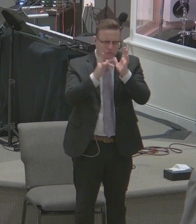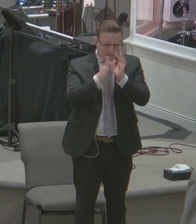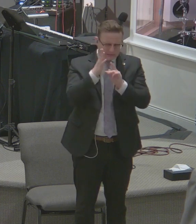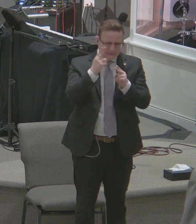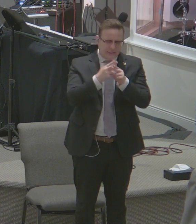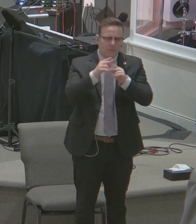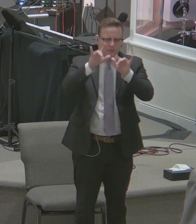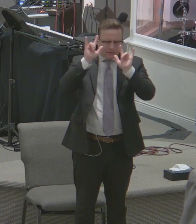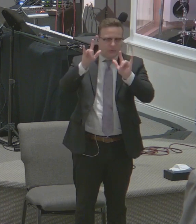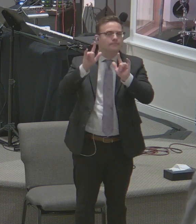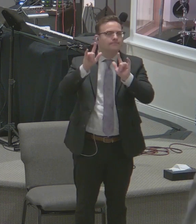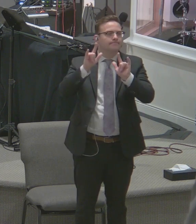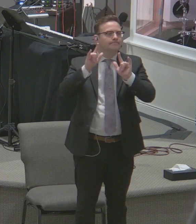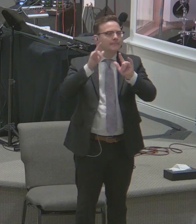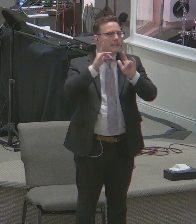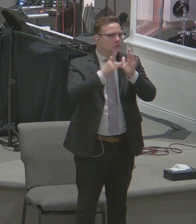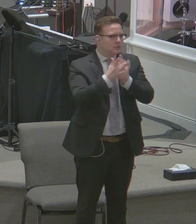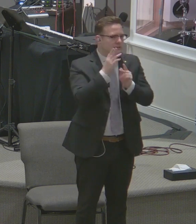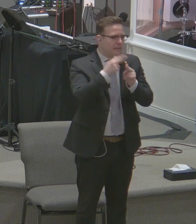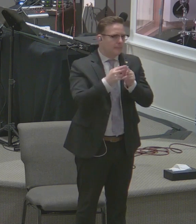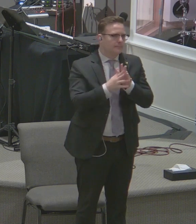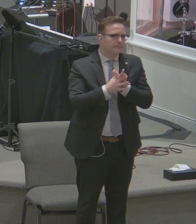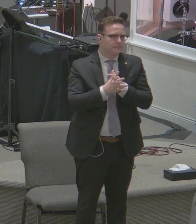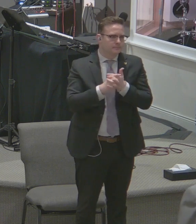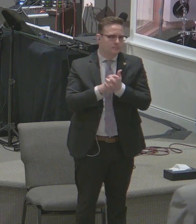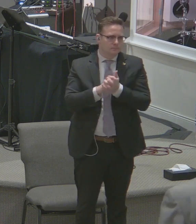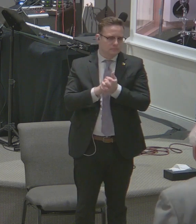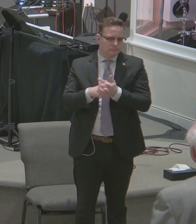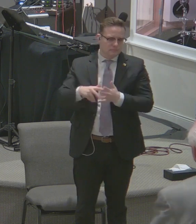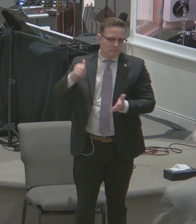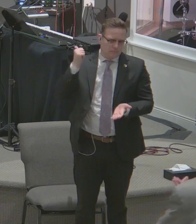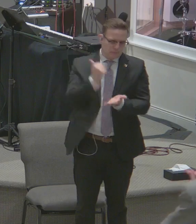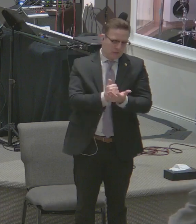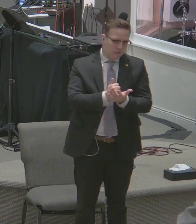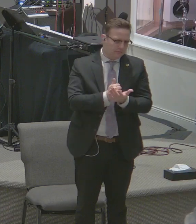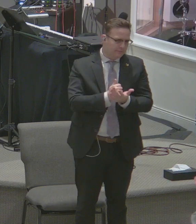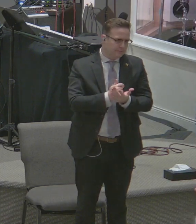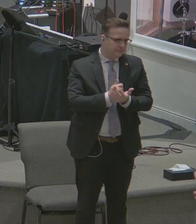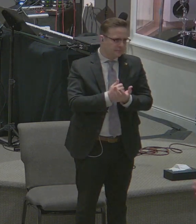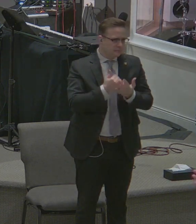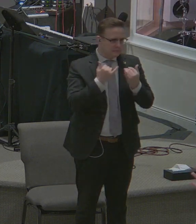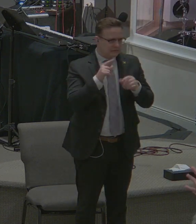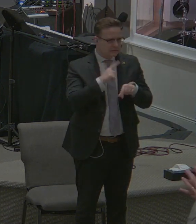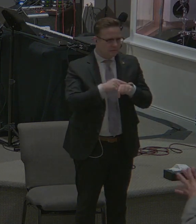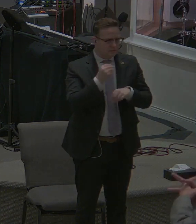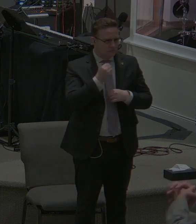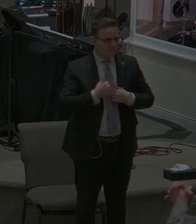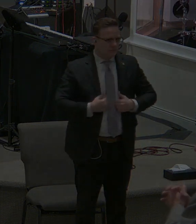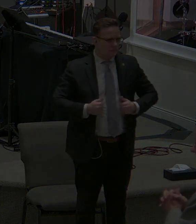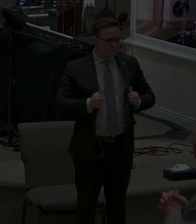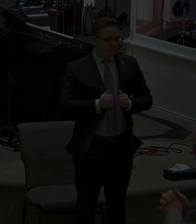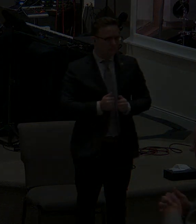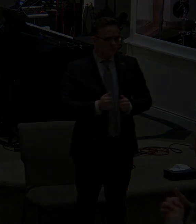name. Everyone say, in Jesus' name. Jesus' name. Hallelujah. Let's go eat. Thank you.